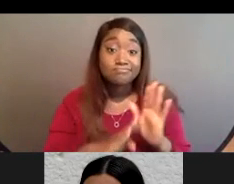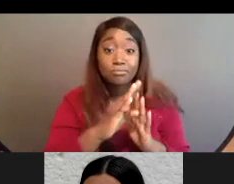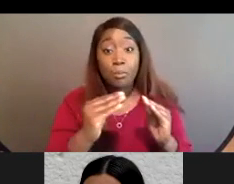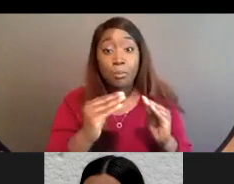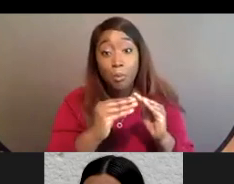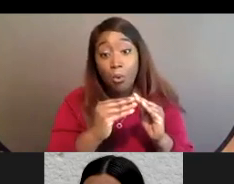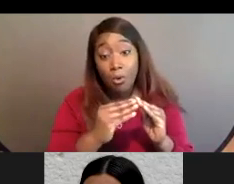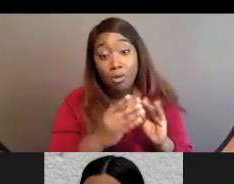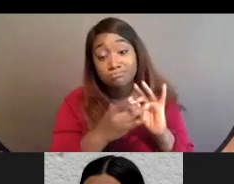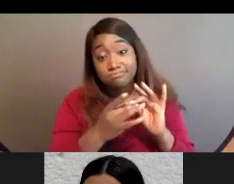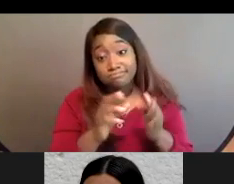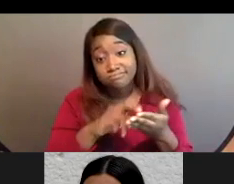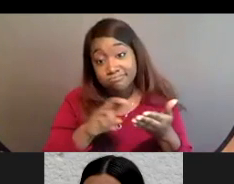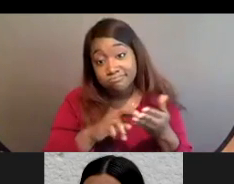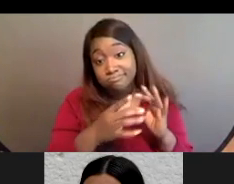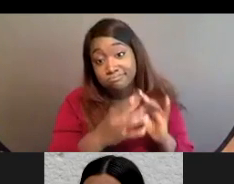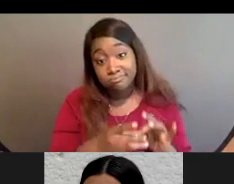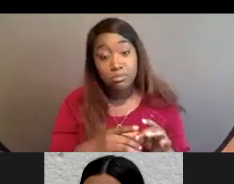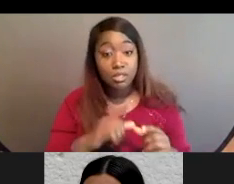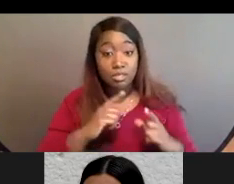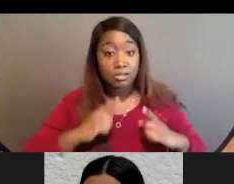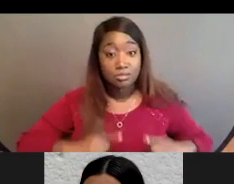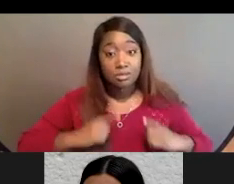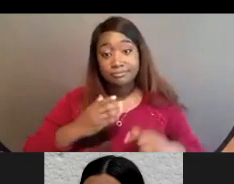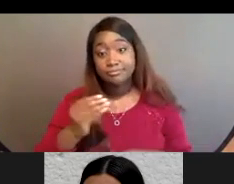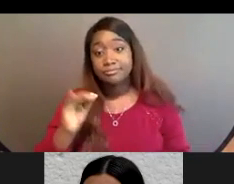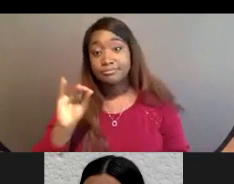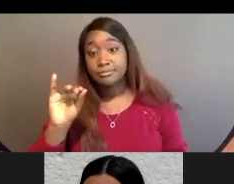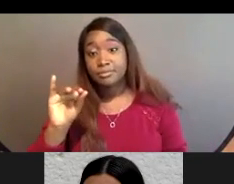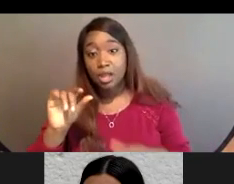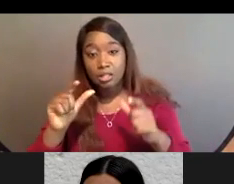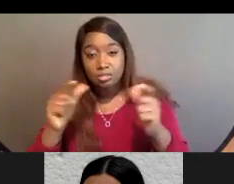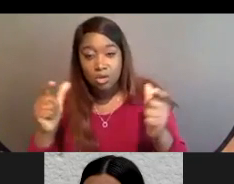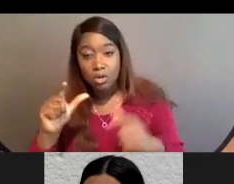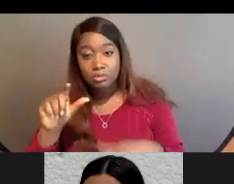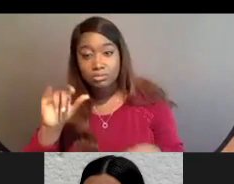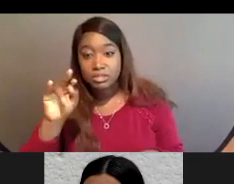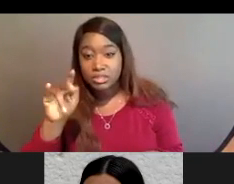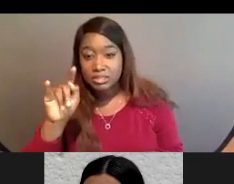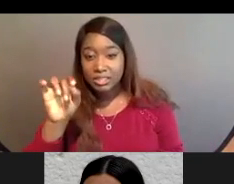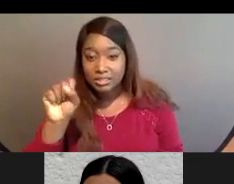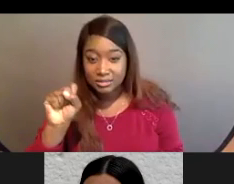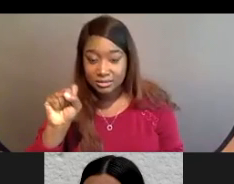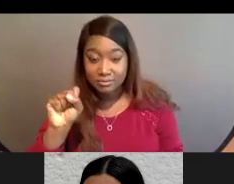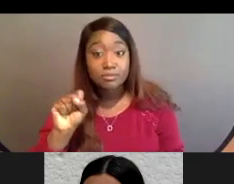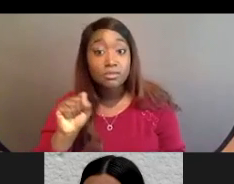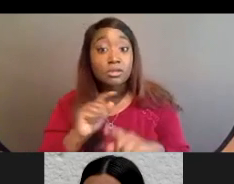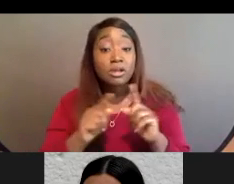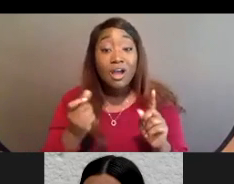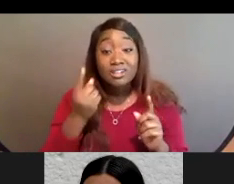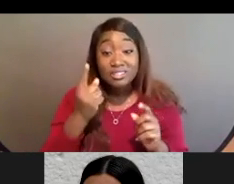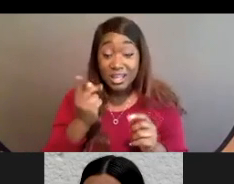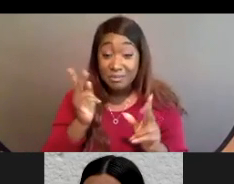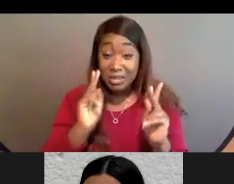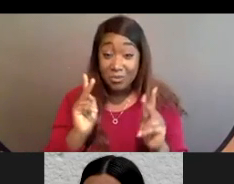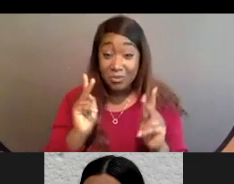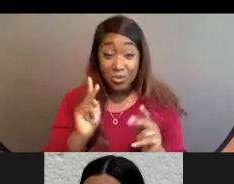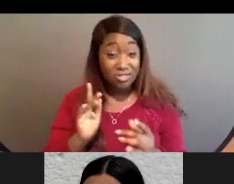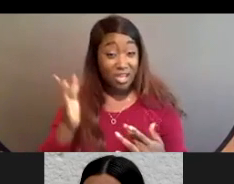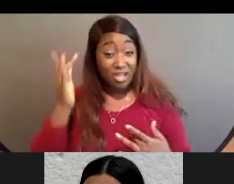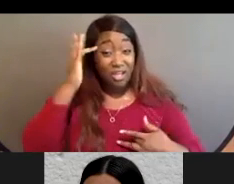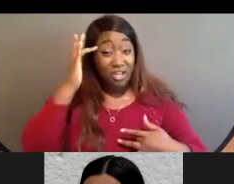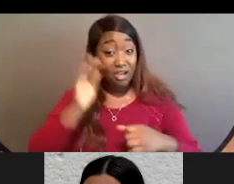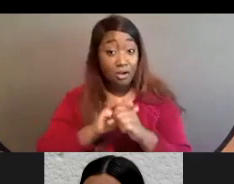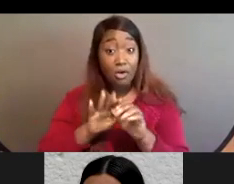who have suffered or had COVID, we've got to be careful as we enter into the fall and make sure that we're taking care that